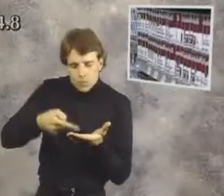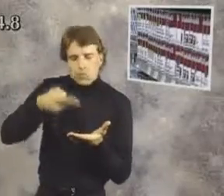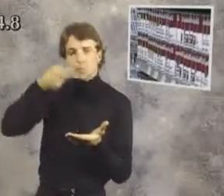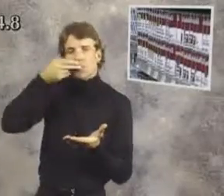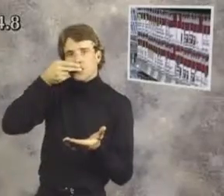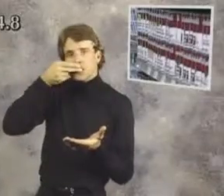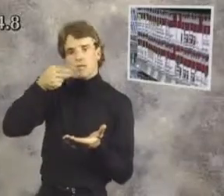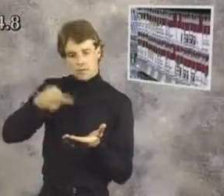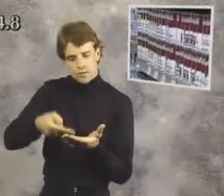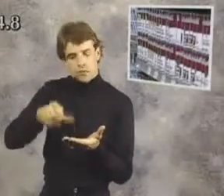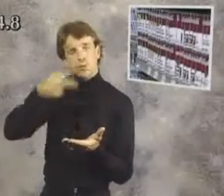Soup.